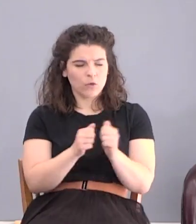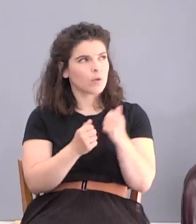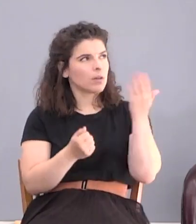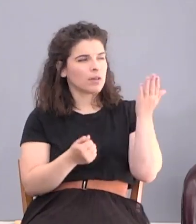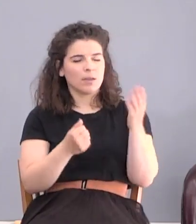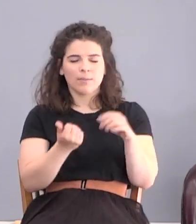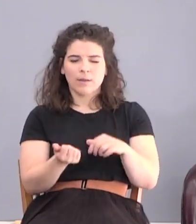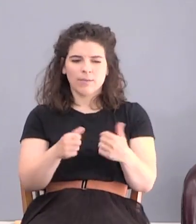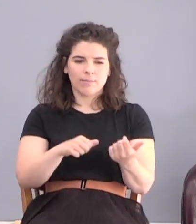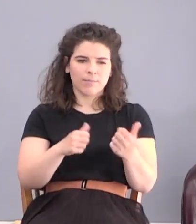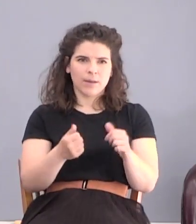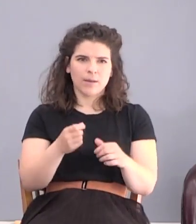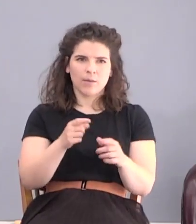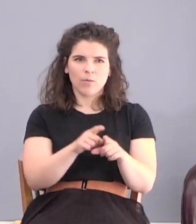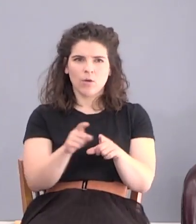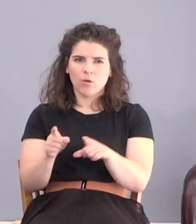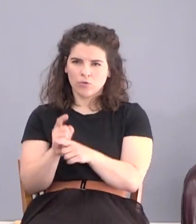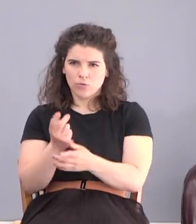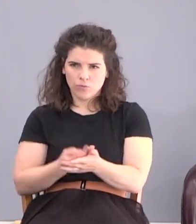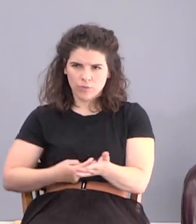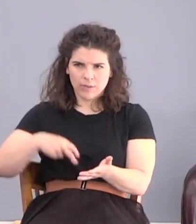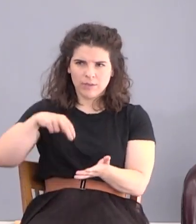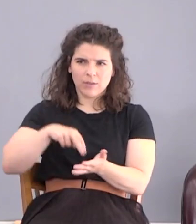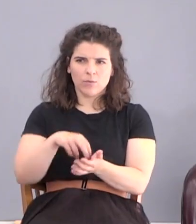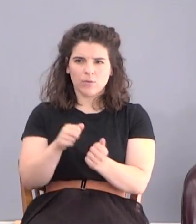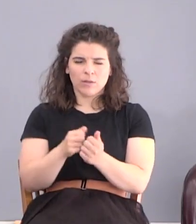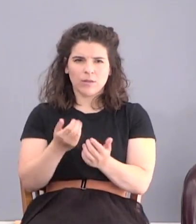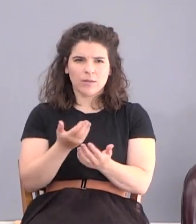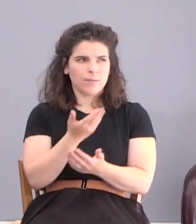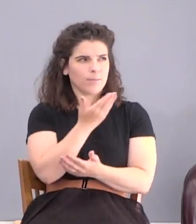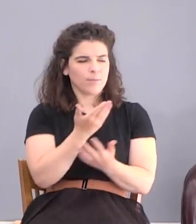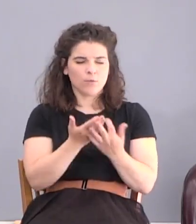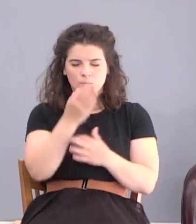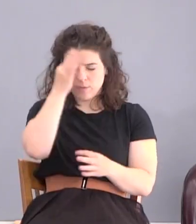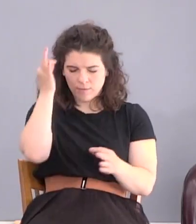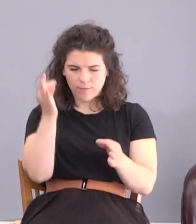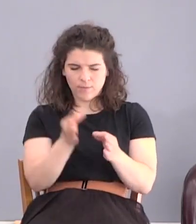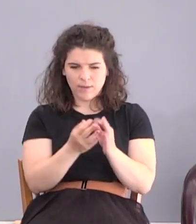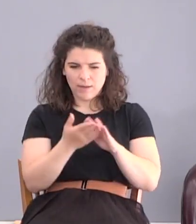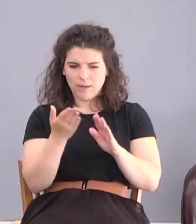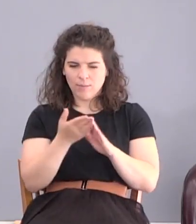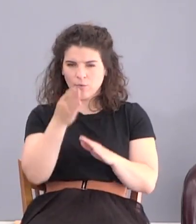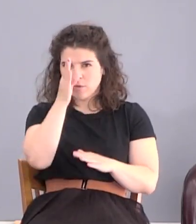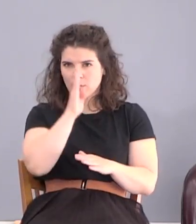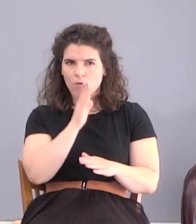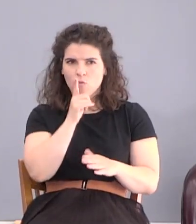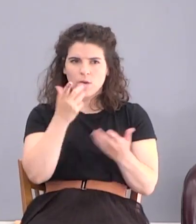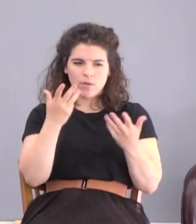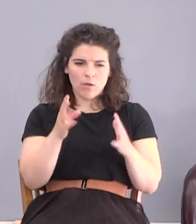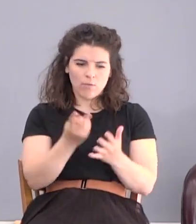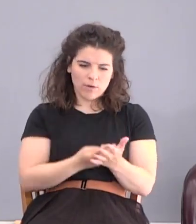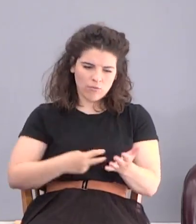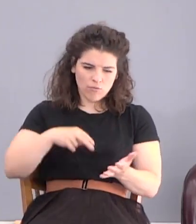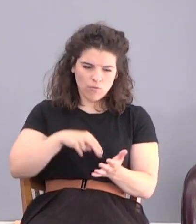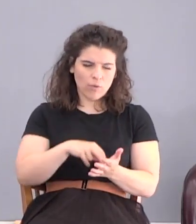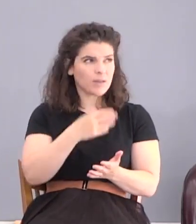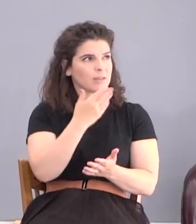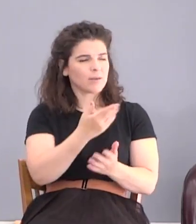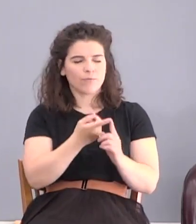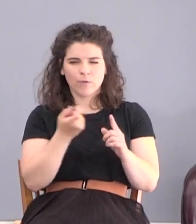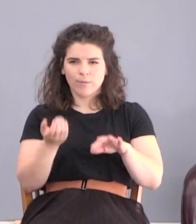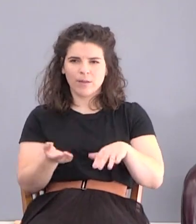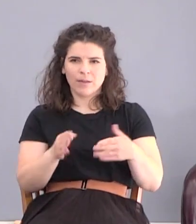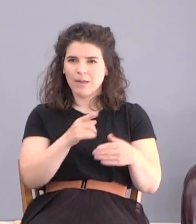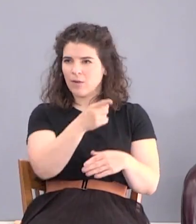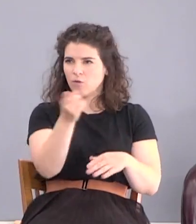baptism, wherein also ye are risen with him through the faith of the operation of God, who hath raised him from the dead. And ye being dead in your sins